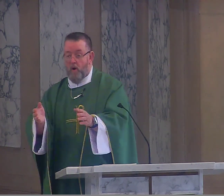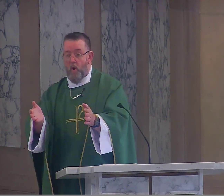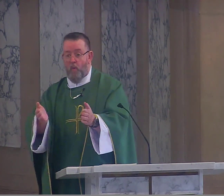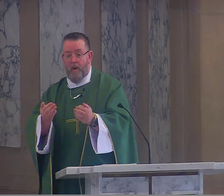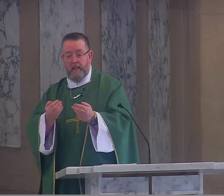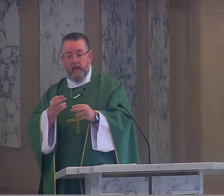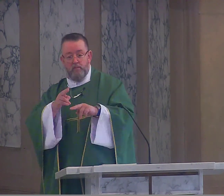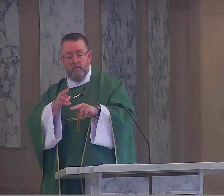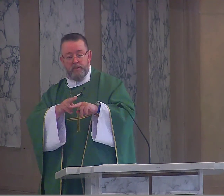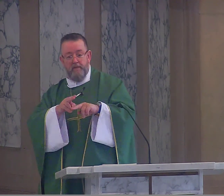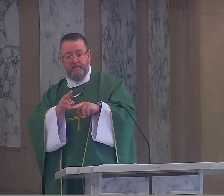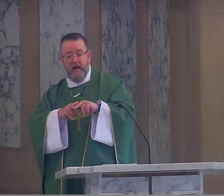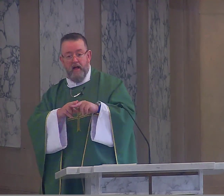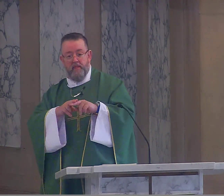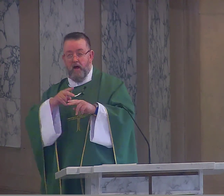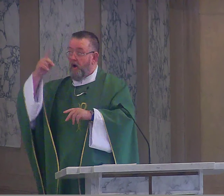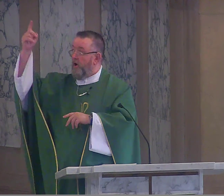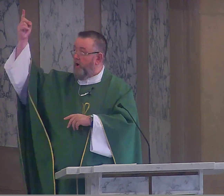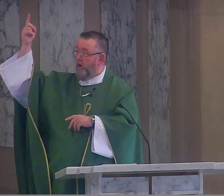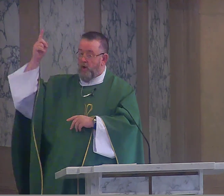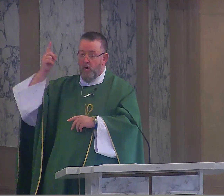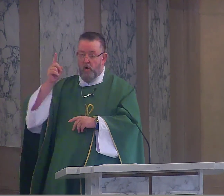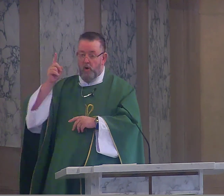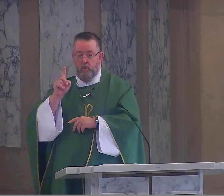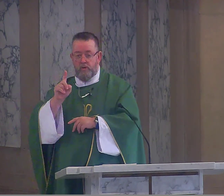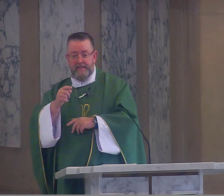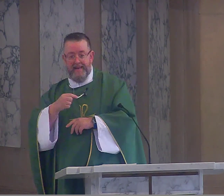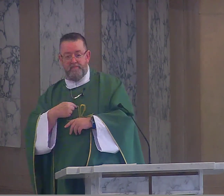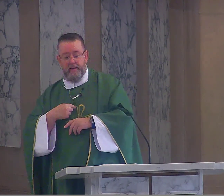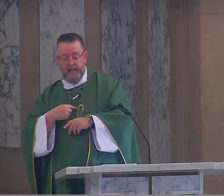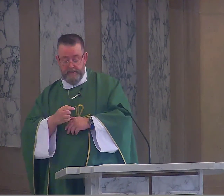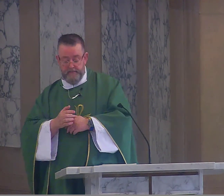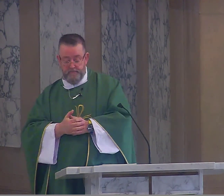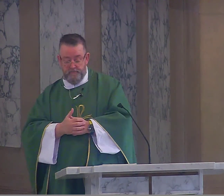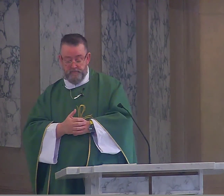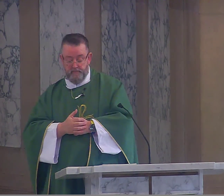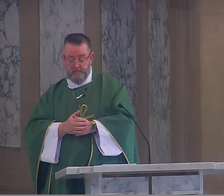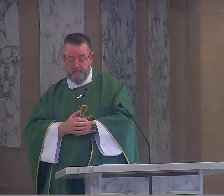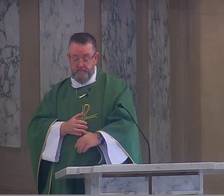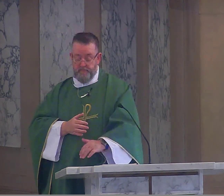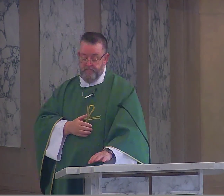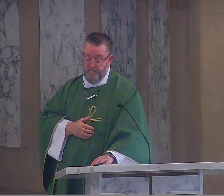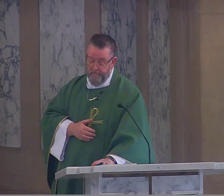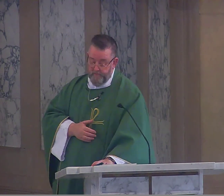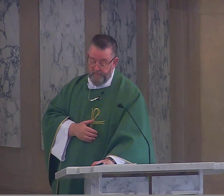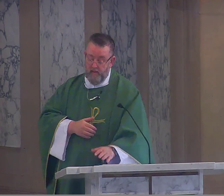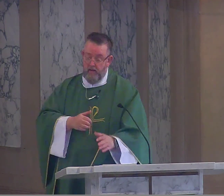also welcomes the Father who sent me.